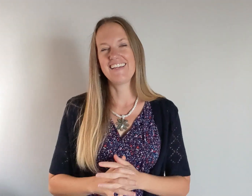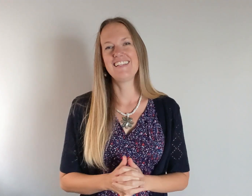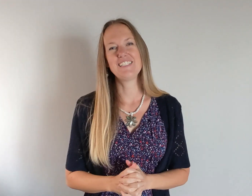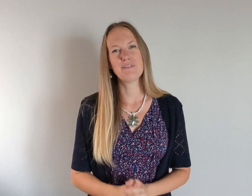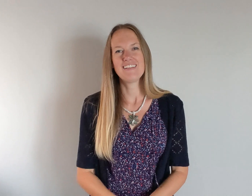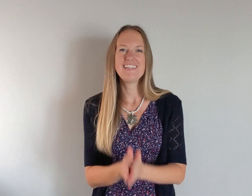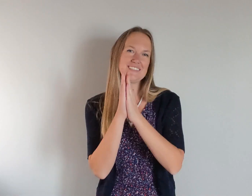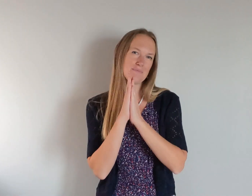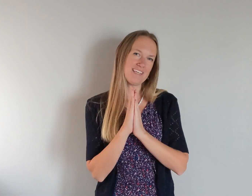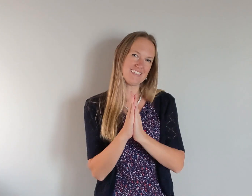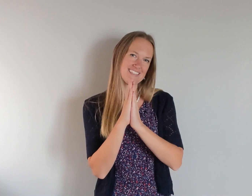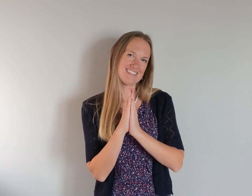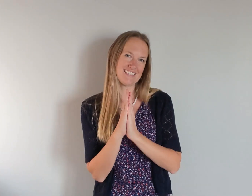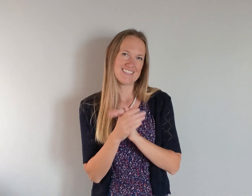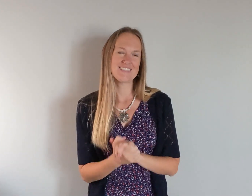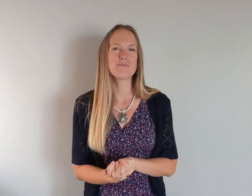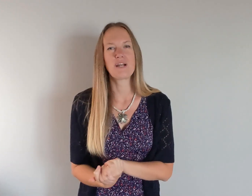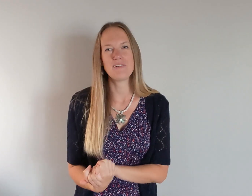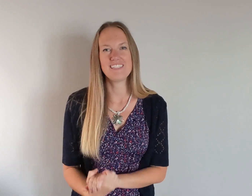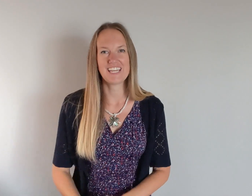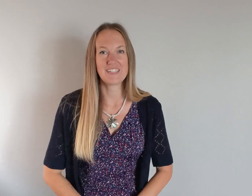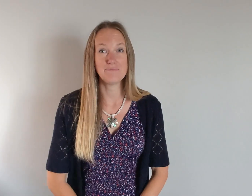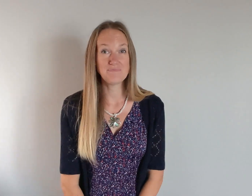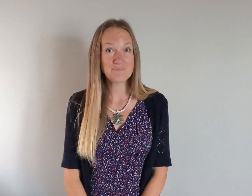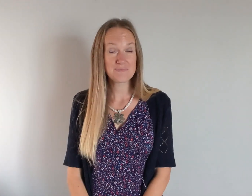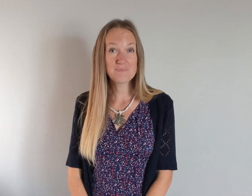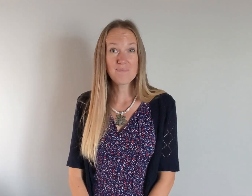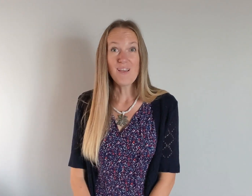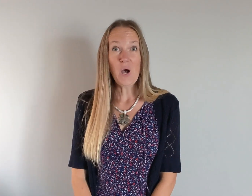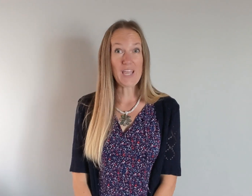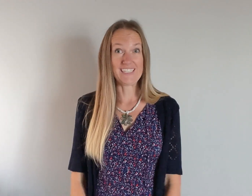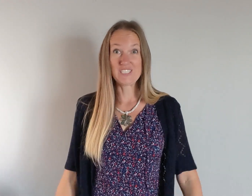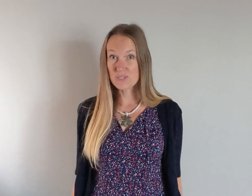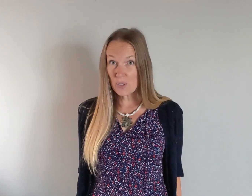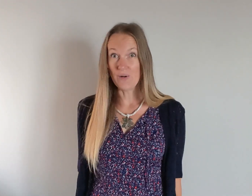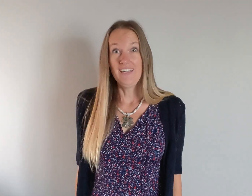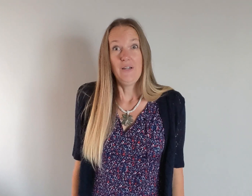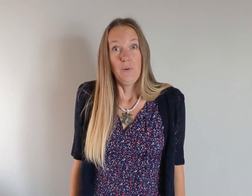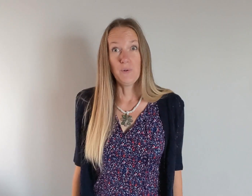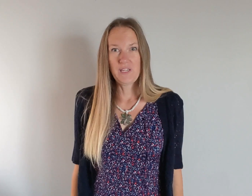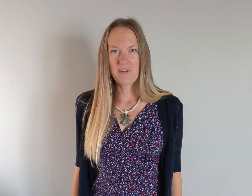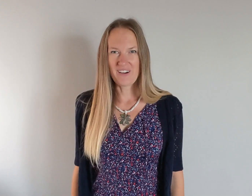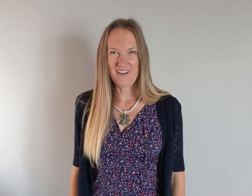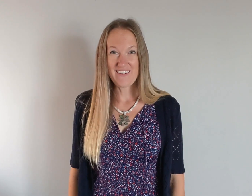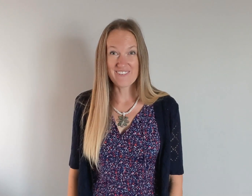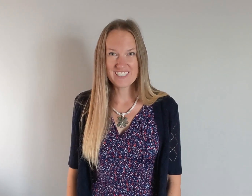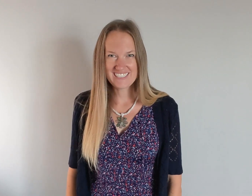And last but not least, please consider subscribing to the channel. Okay, so here we go, verse